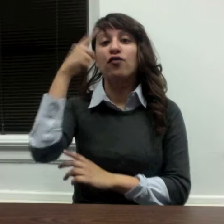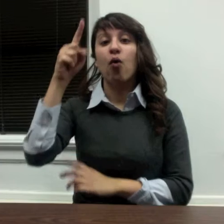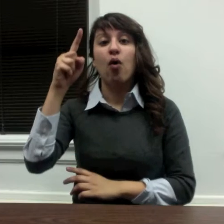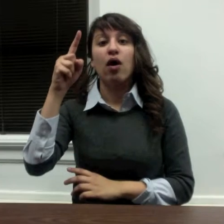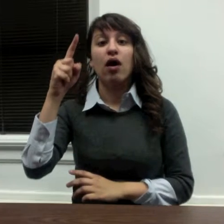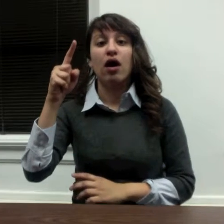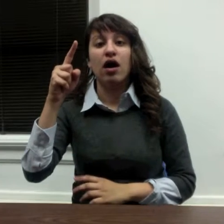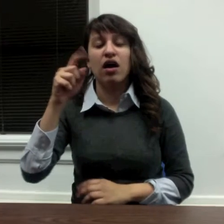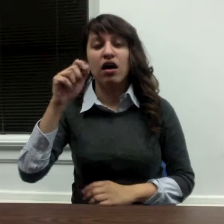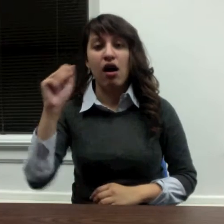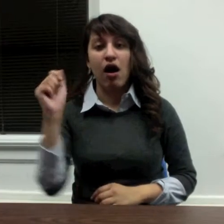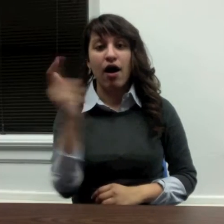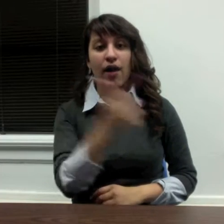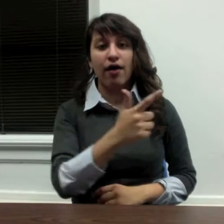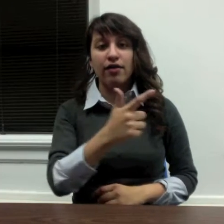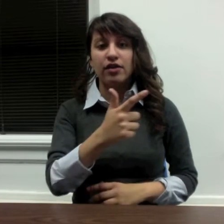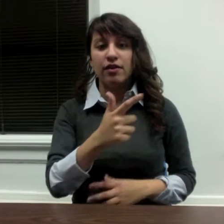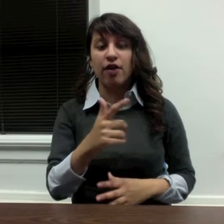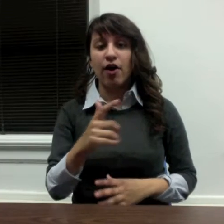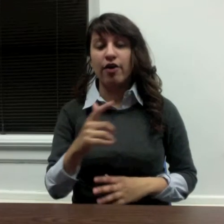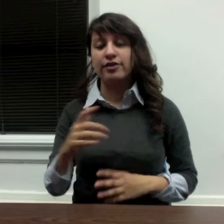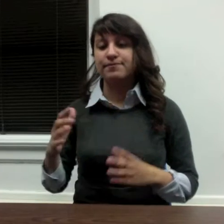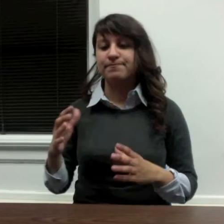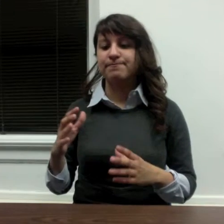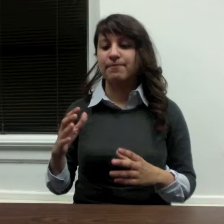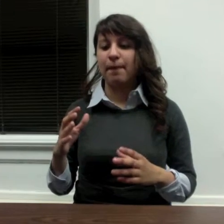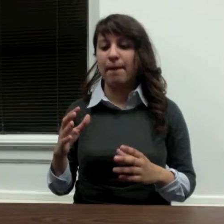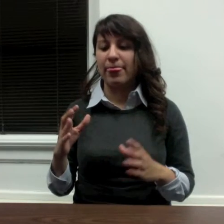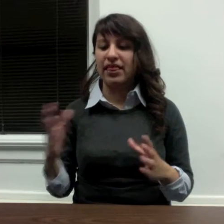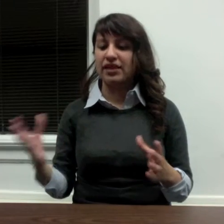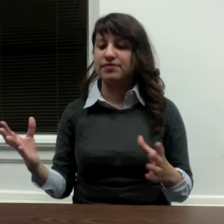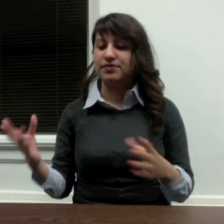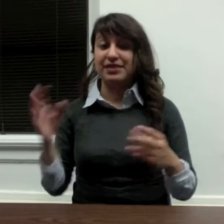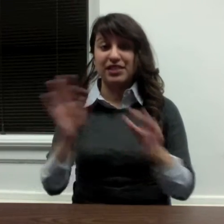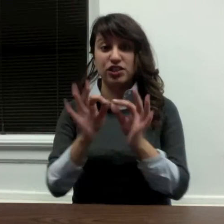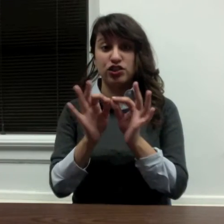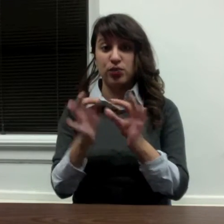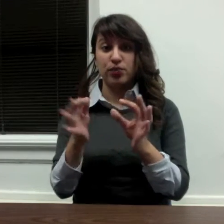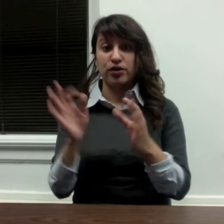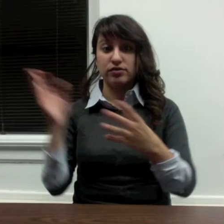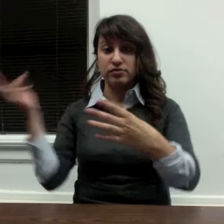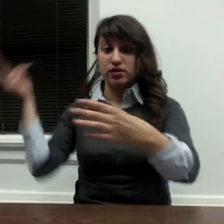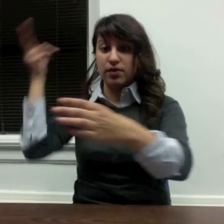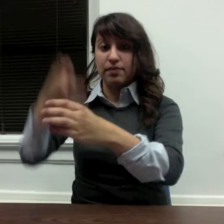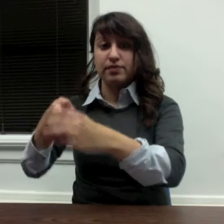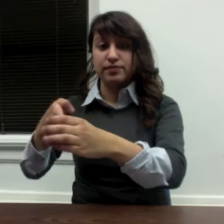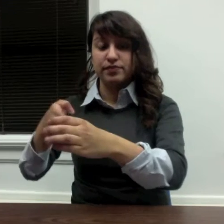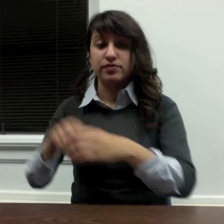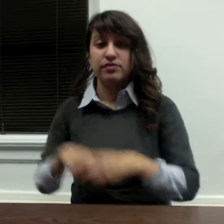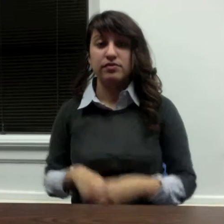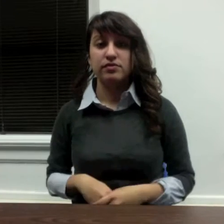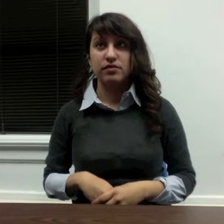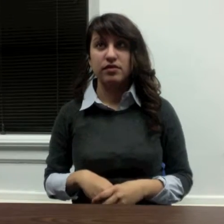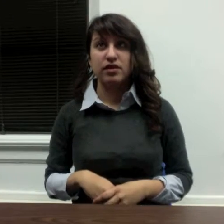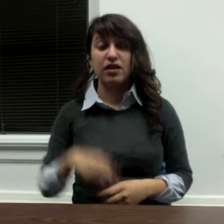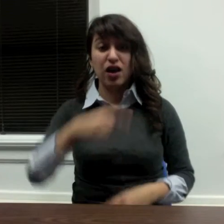this conference. We want to make sure that the workshops themselves are